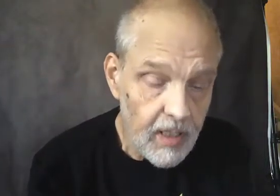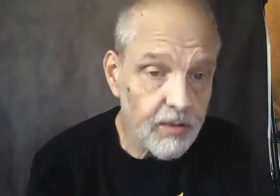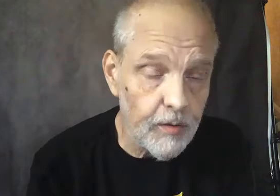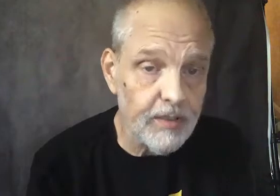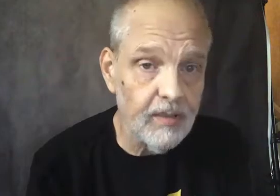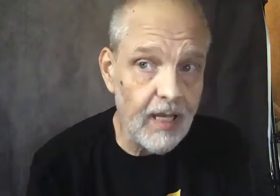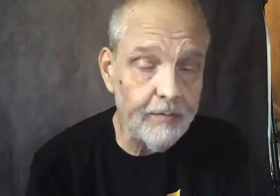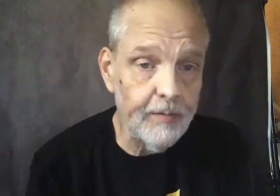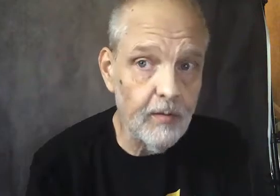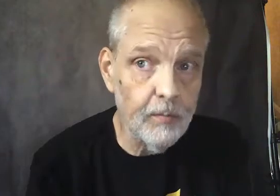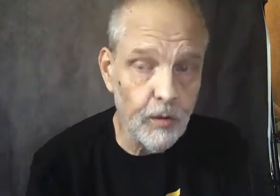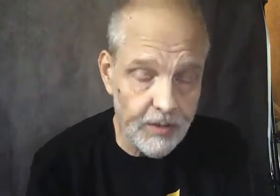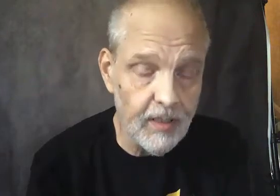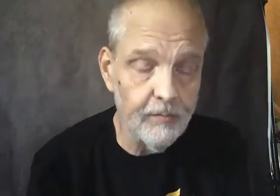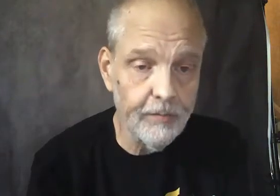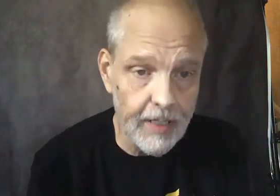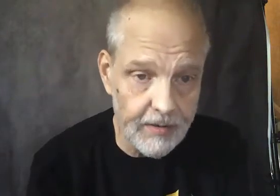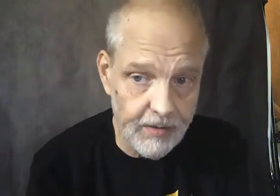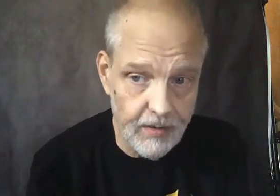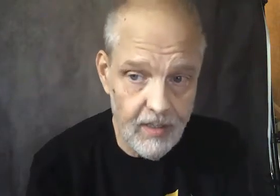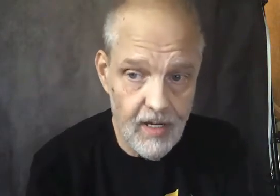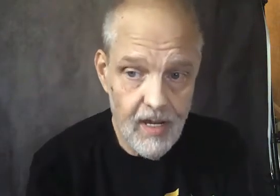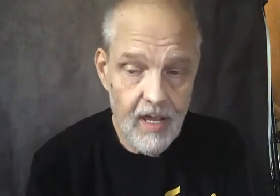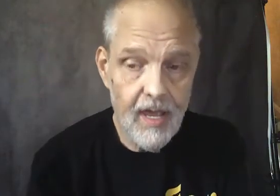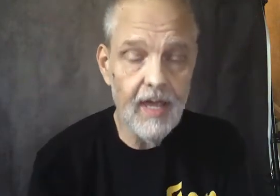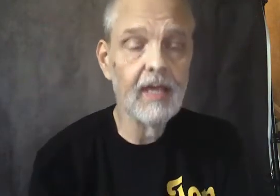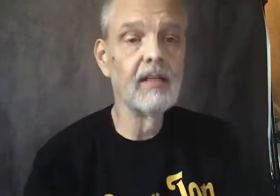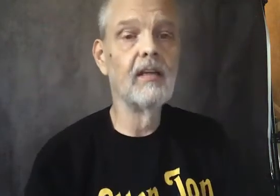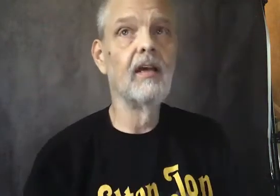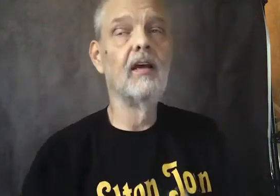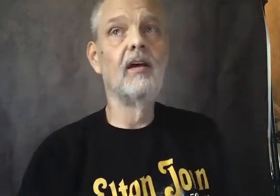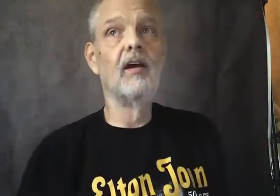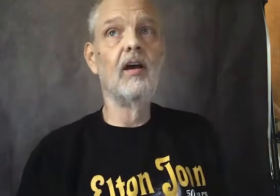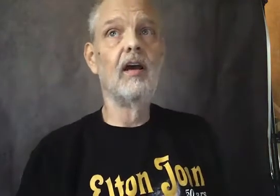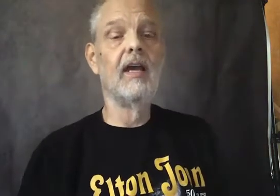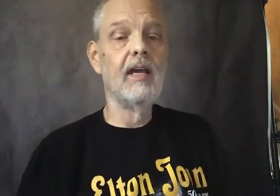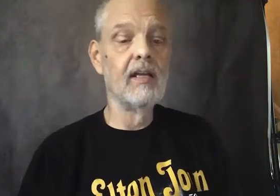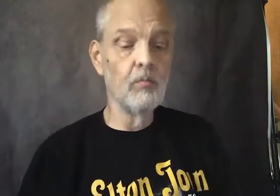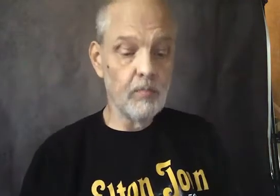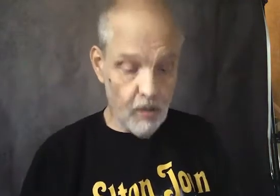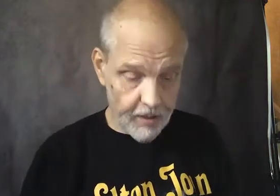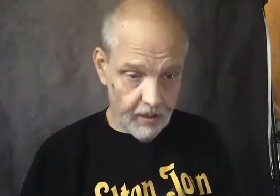So he was a deaf person in France, and in America,